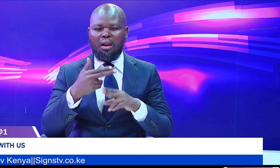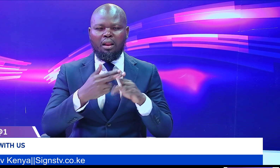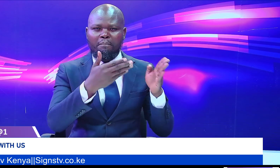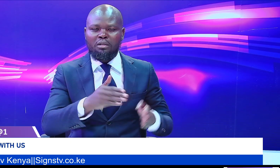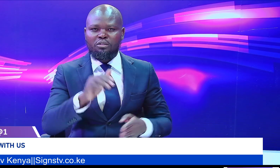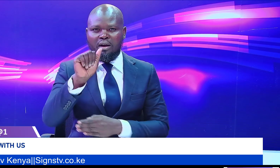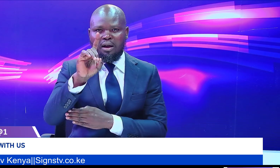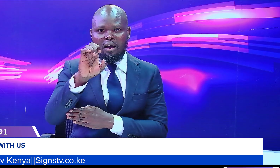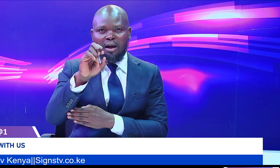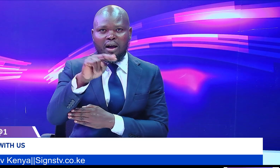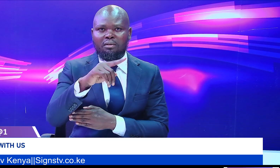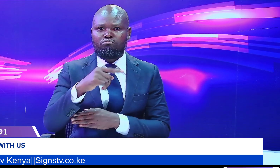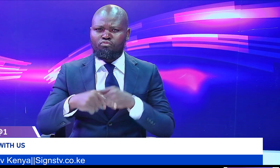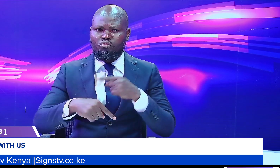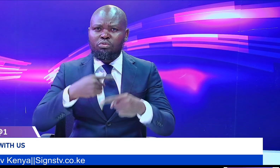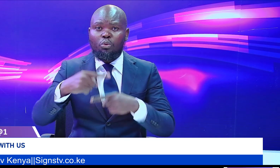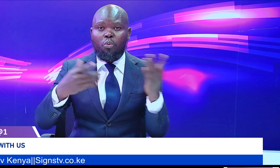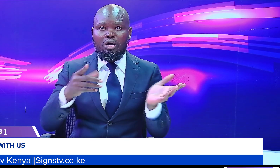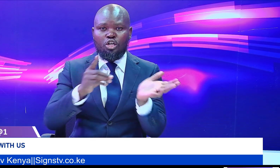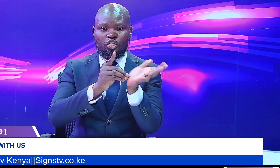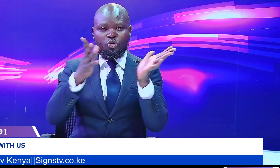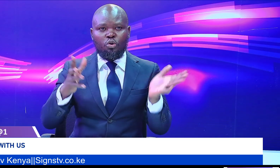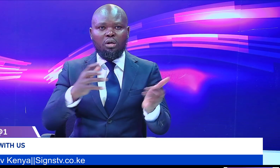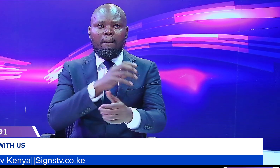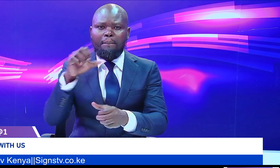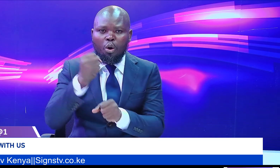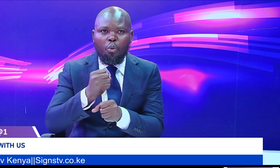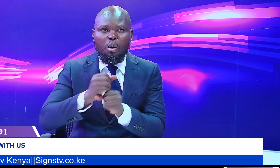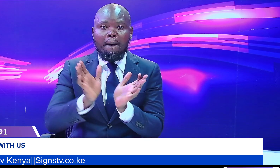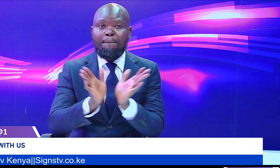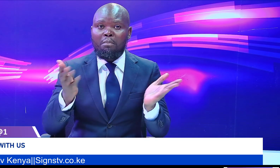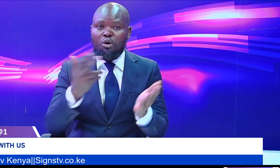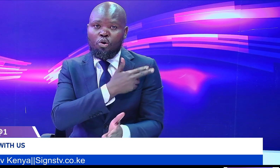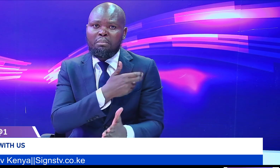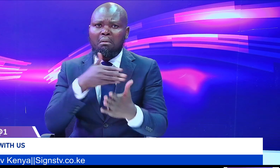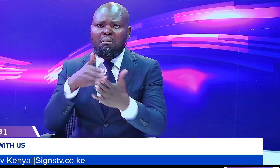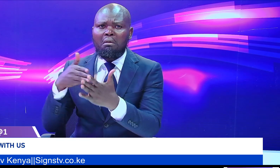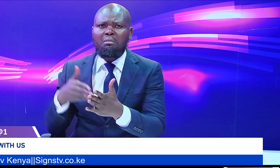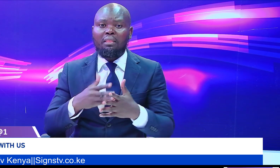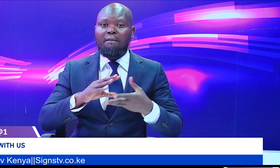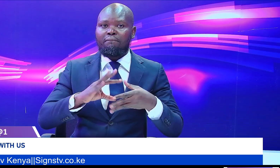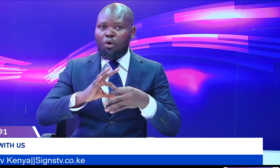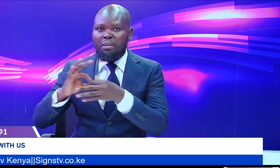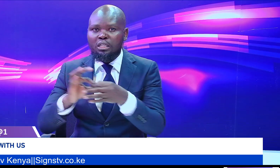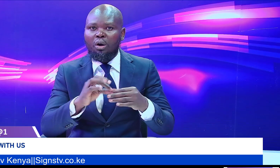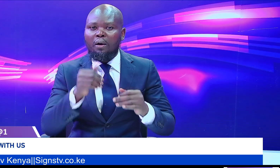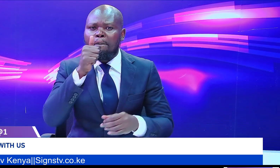On to our first item. Health Cabinet Secretary Aden Duale has cautioned doctors employed in